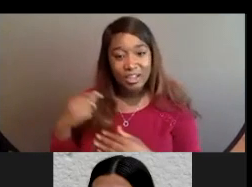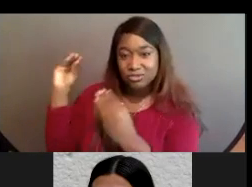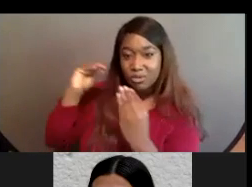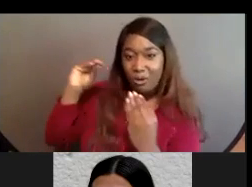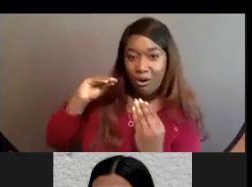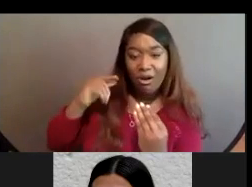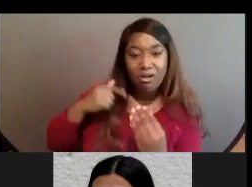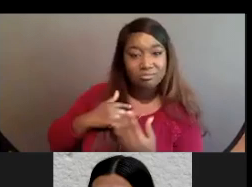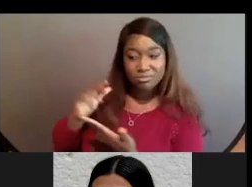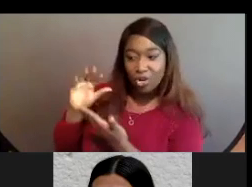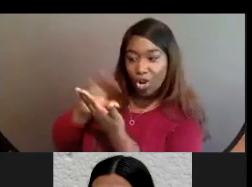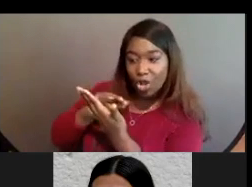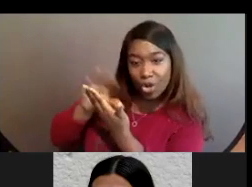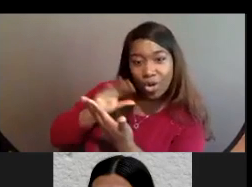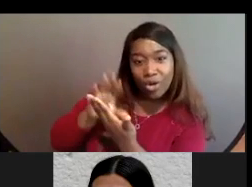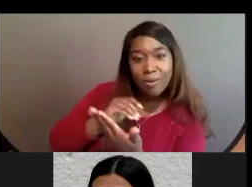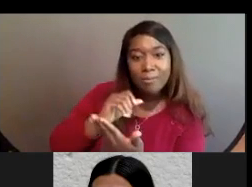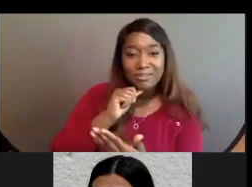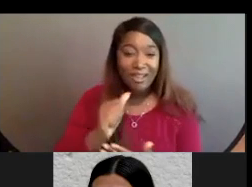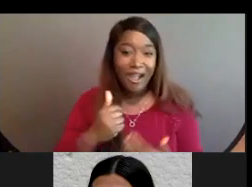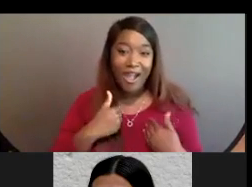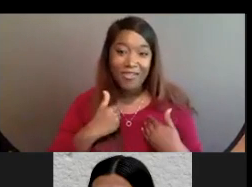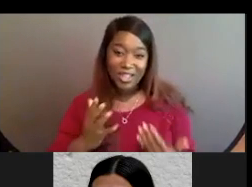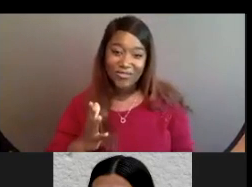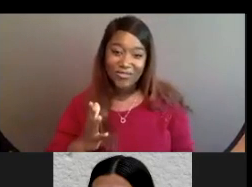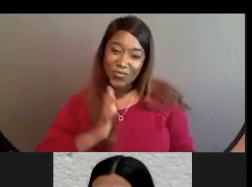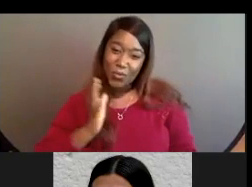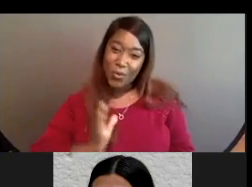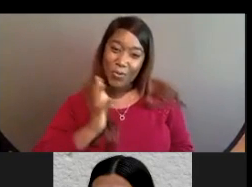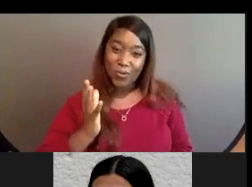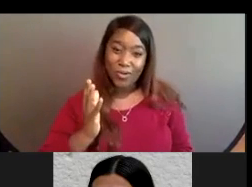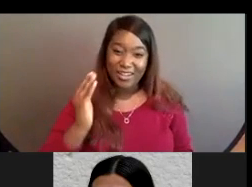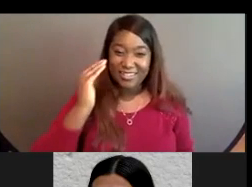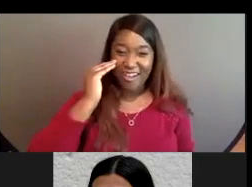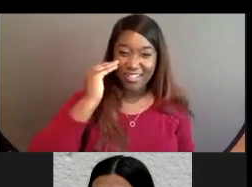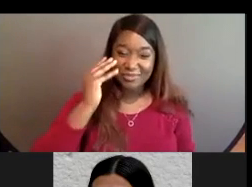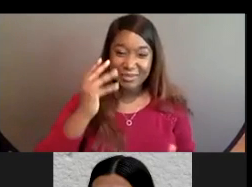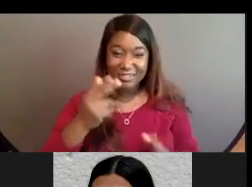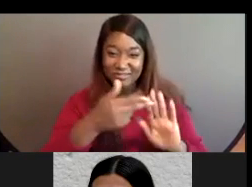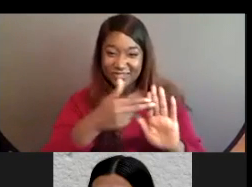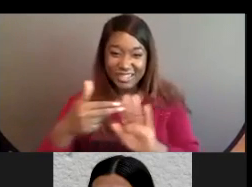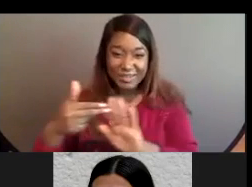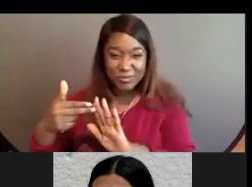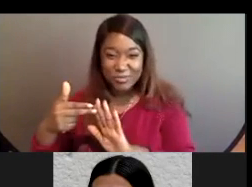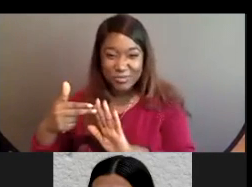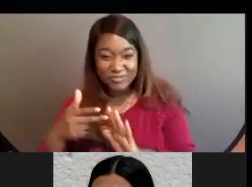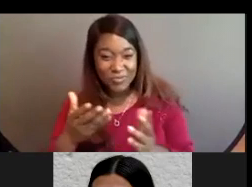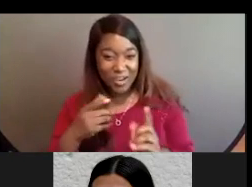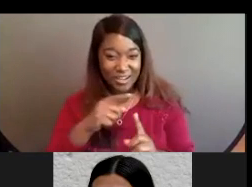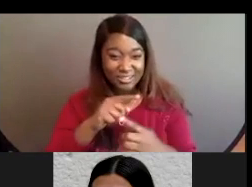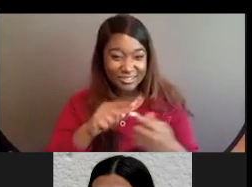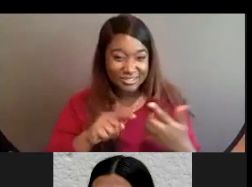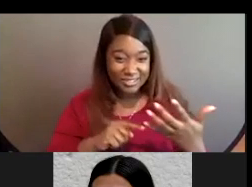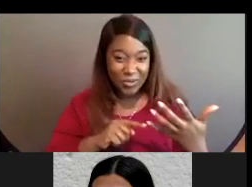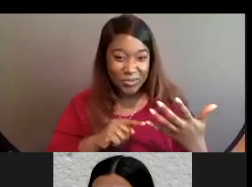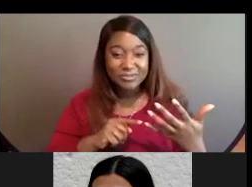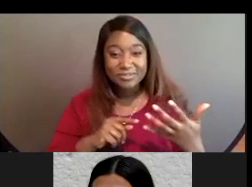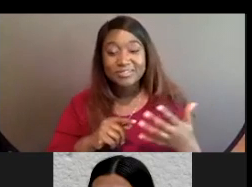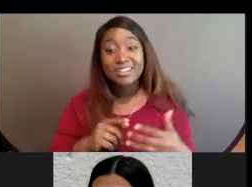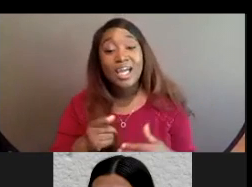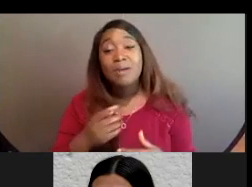more formal acknowledgement of what it is. I'm curious, when you started learning Chinese medicine, or when you